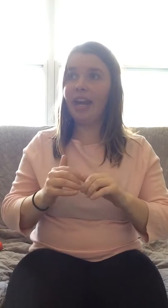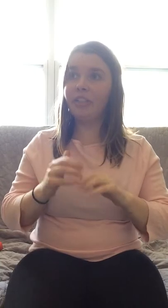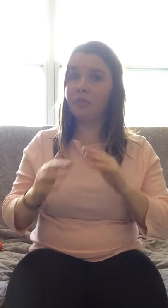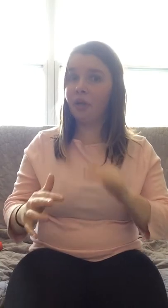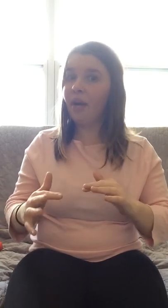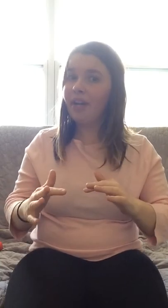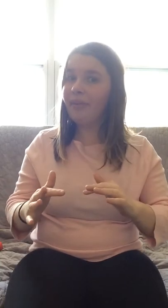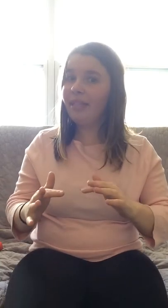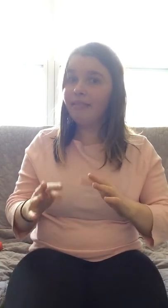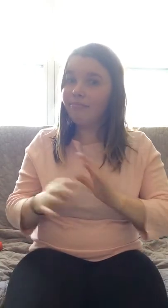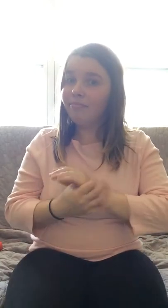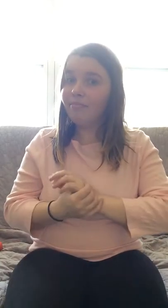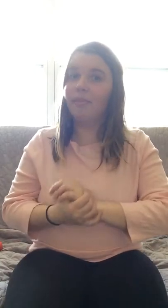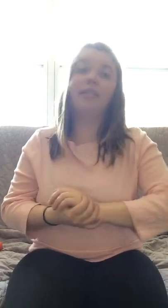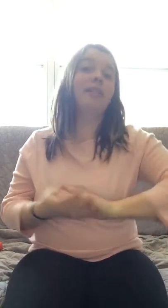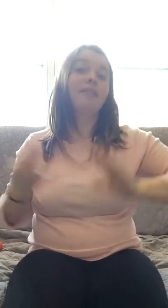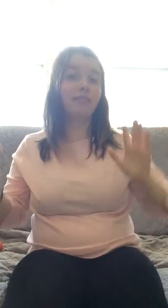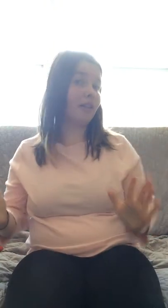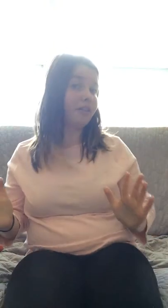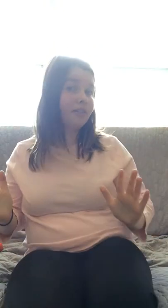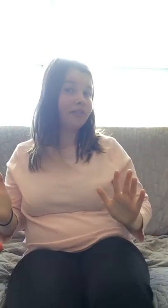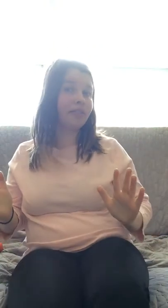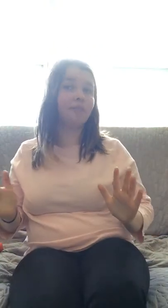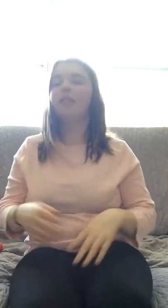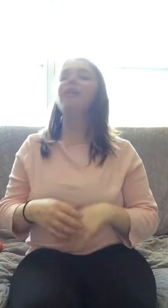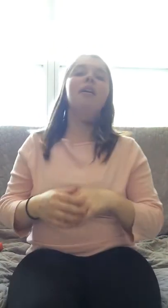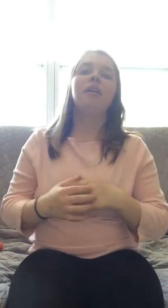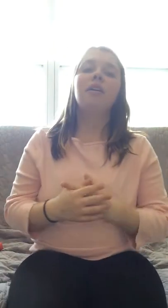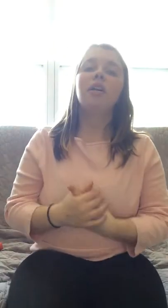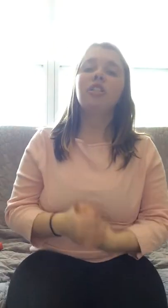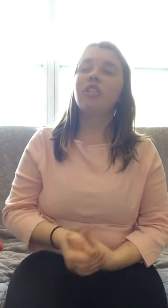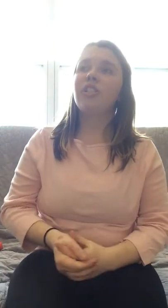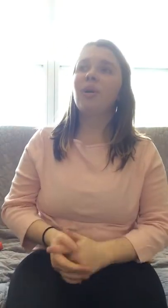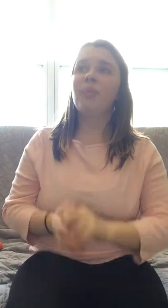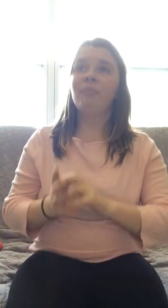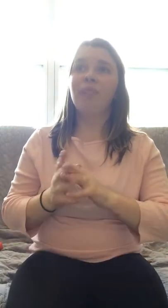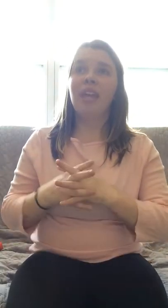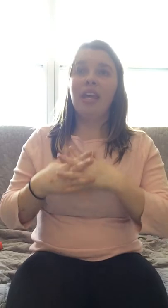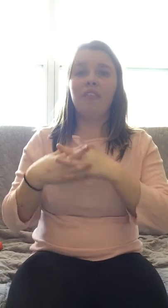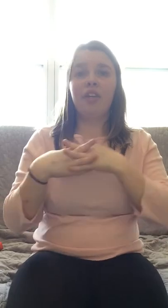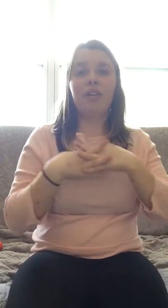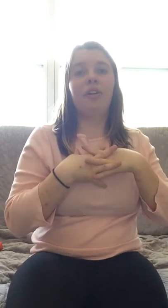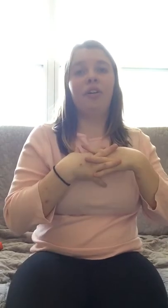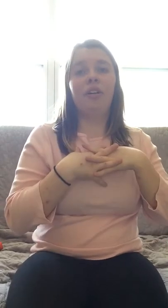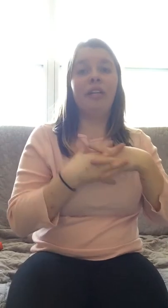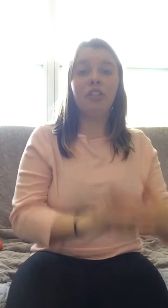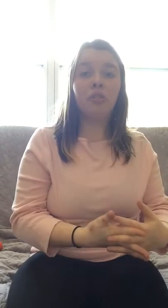age requirement, but not all of them. So if you're in